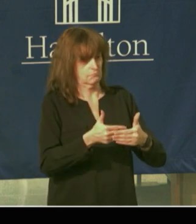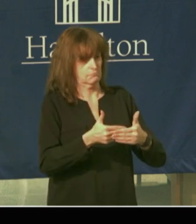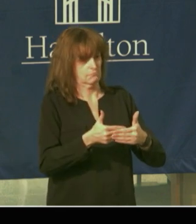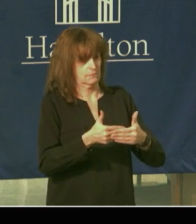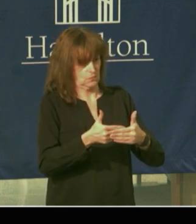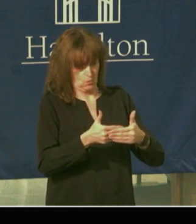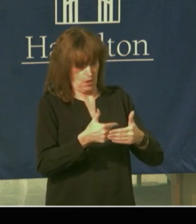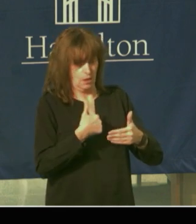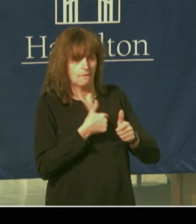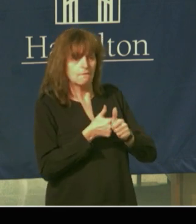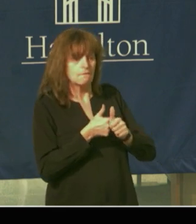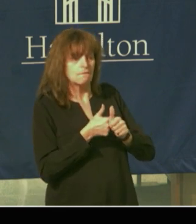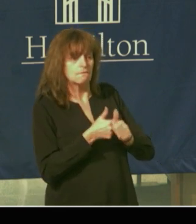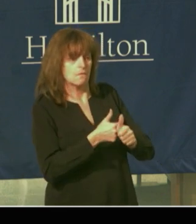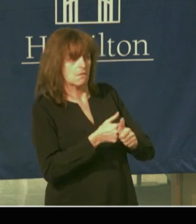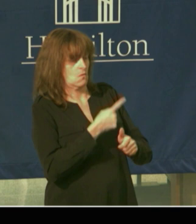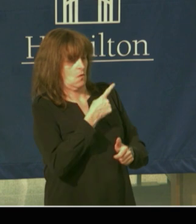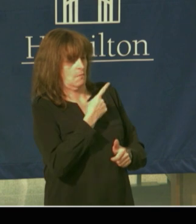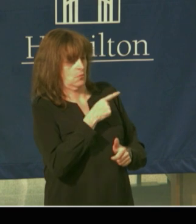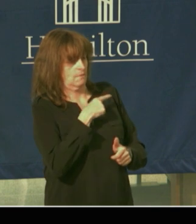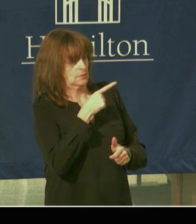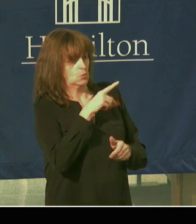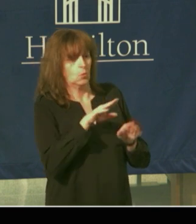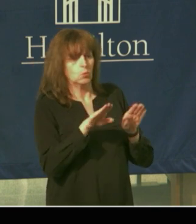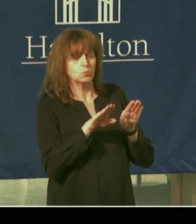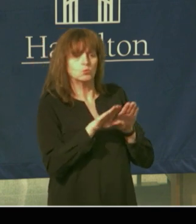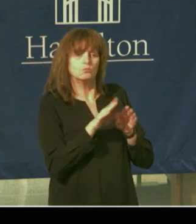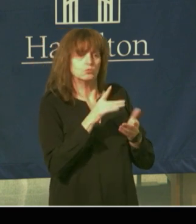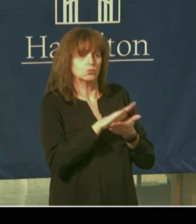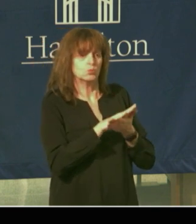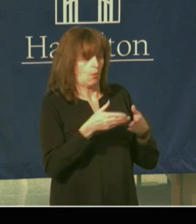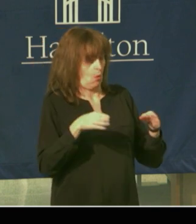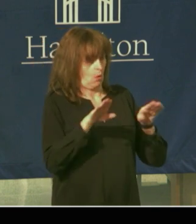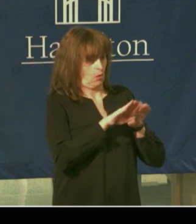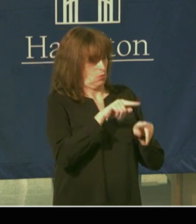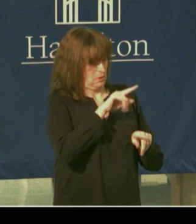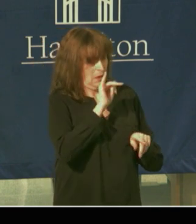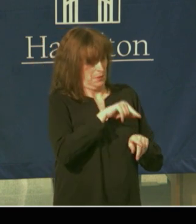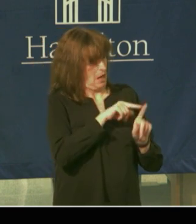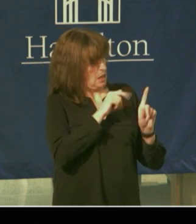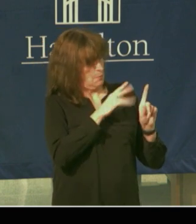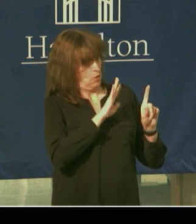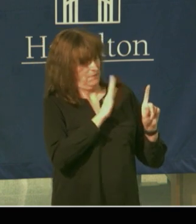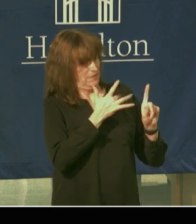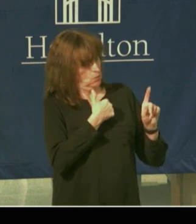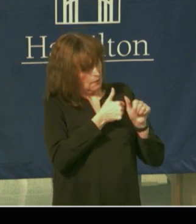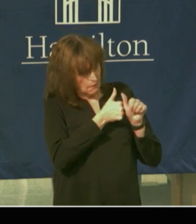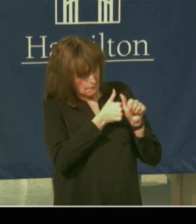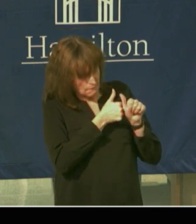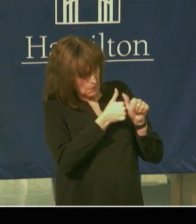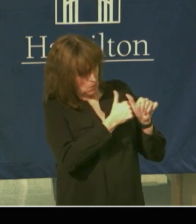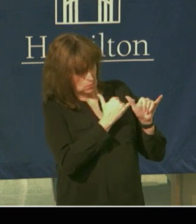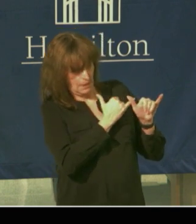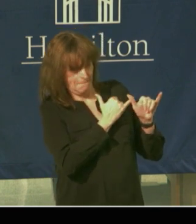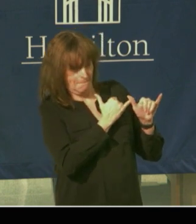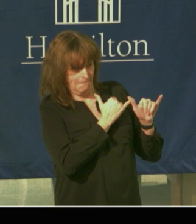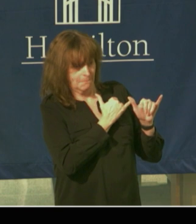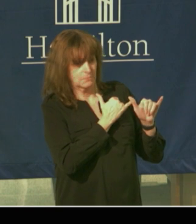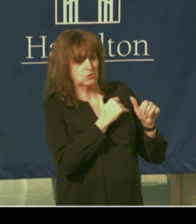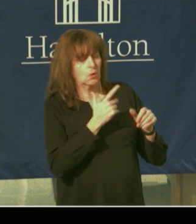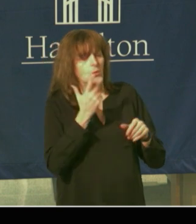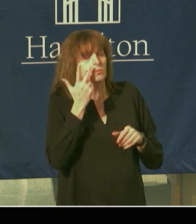around their schools as well. And so it's been, I think, what we call the first milestone. Let's see what happens in at that time, about